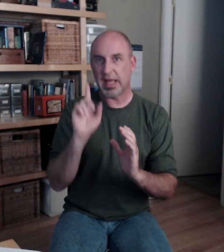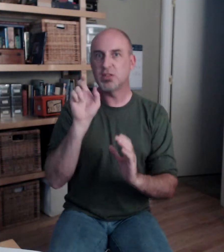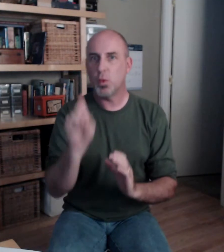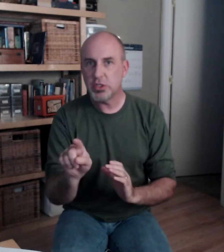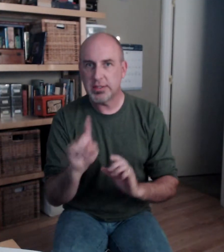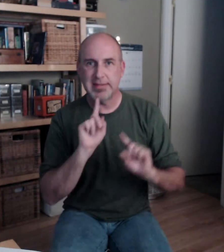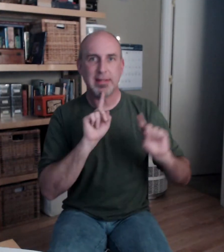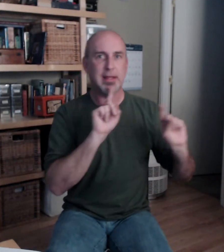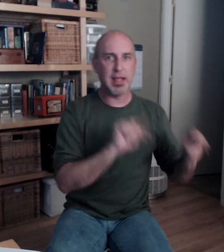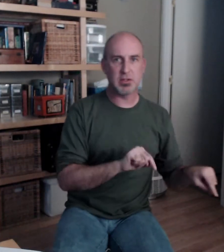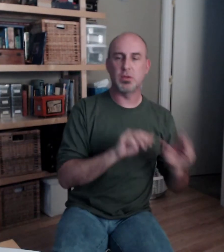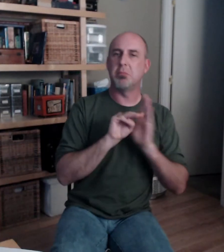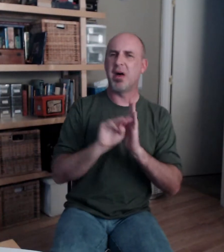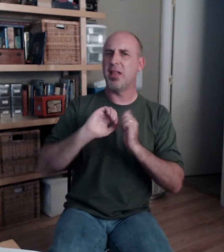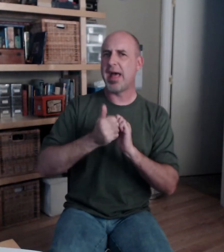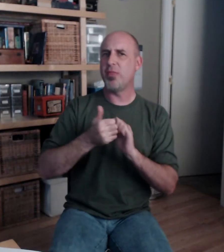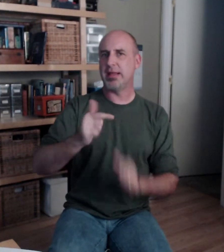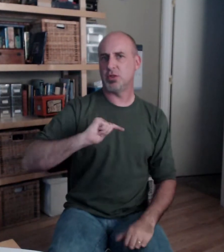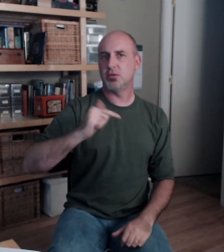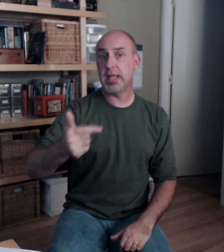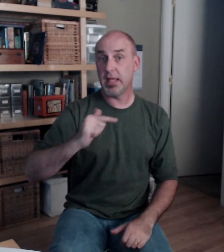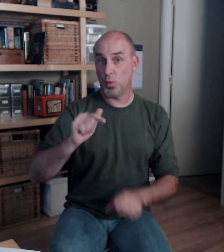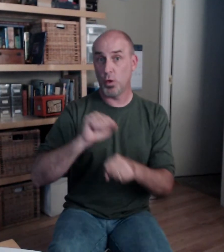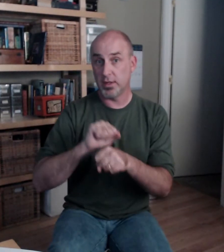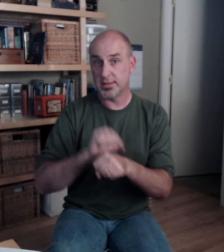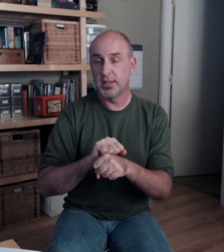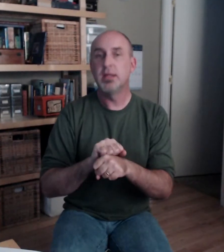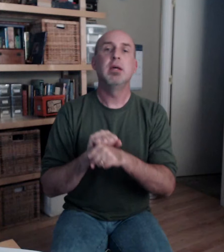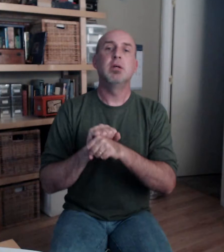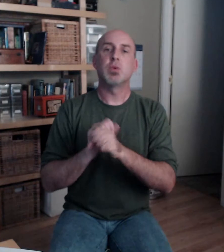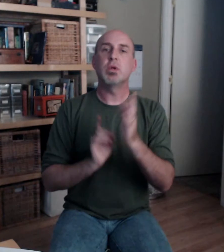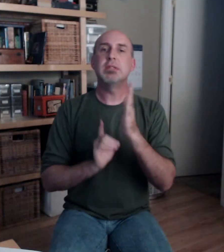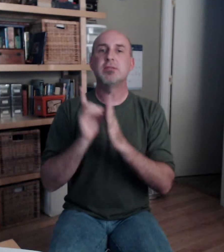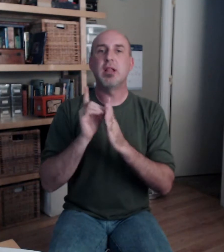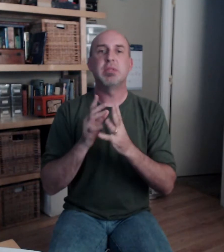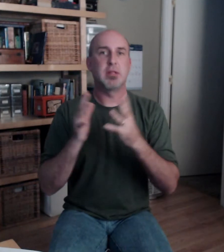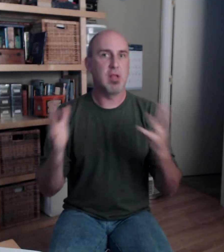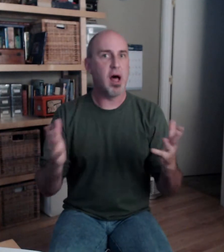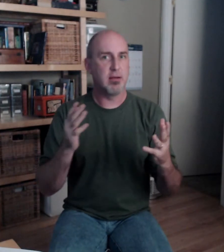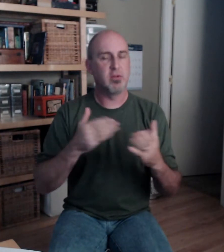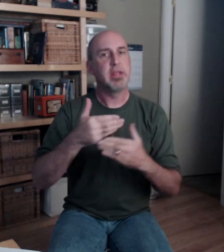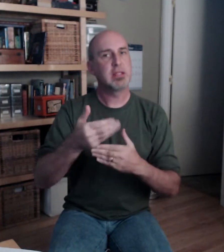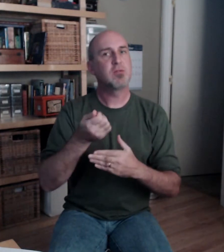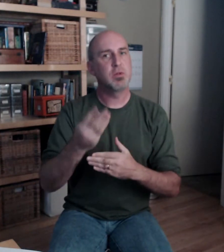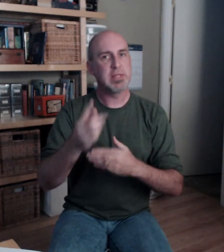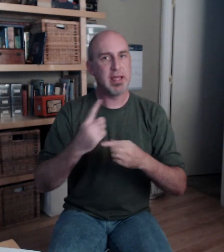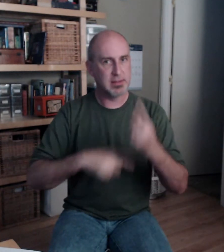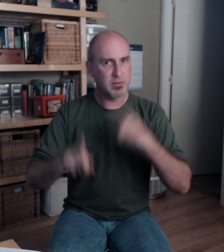ask questions and to answer and to model how that turn-taking works. So we're going to develop this a lot over the next few signs and